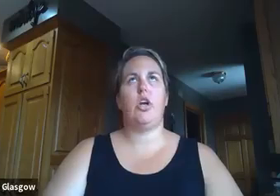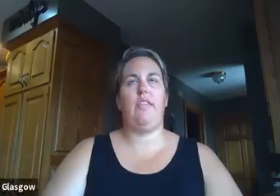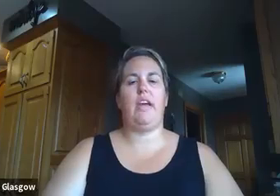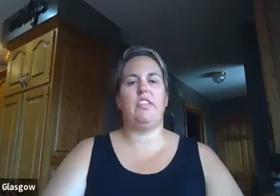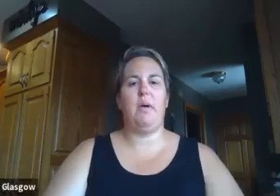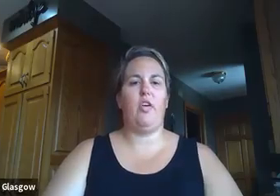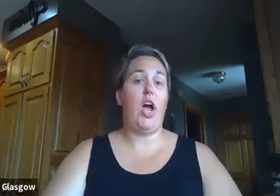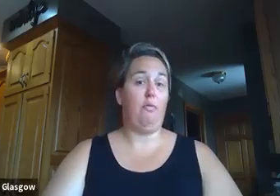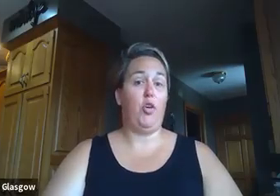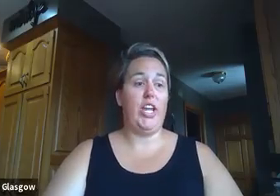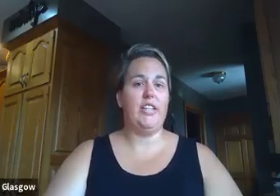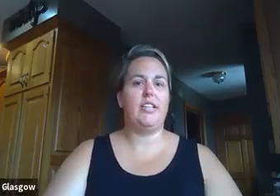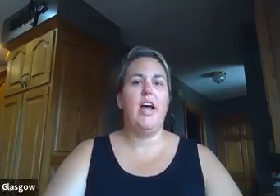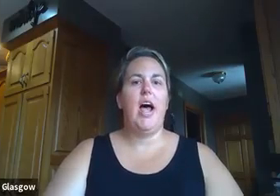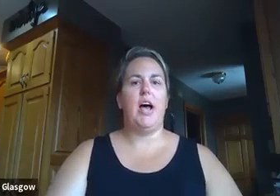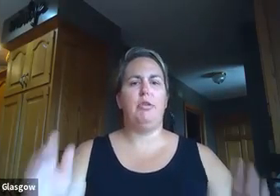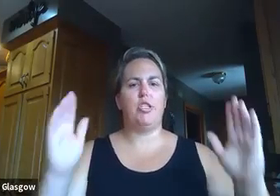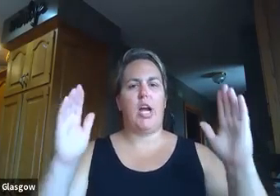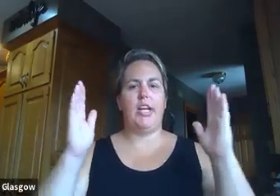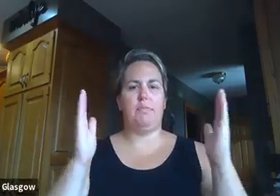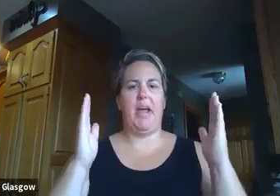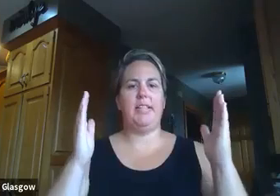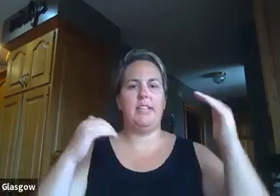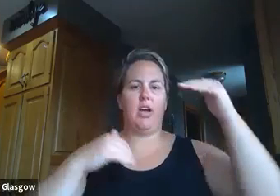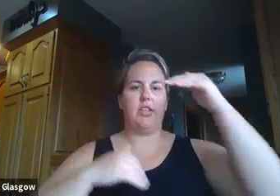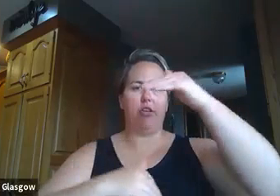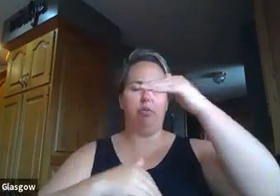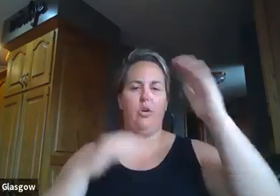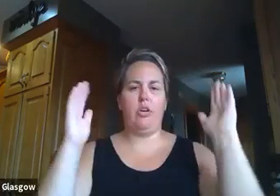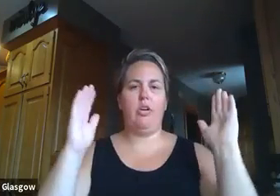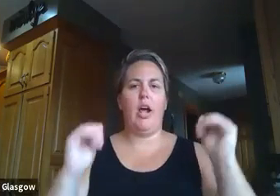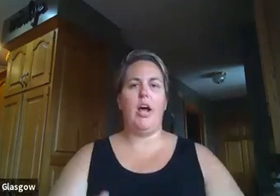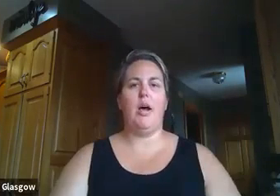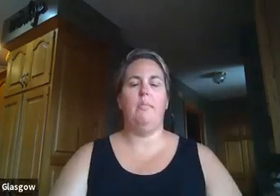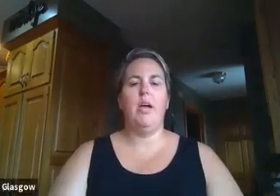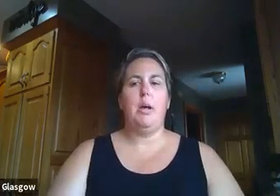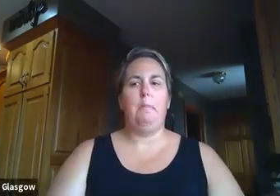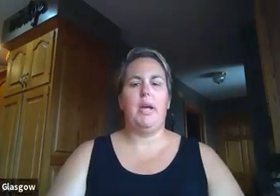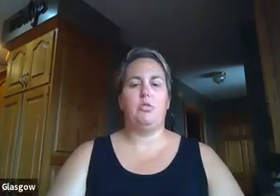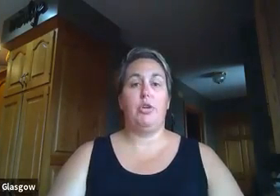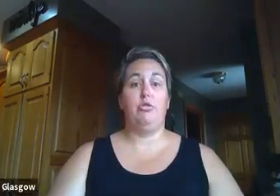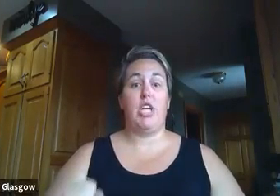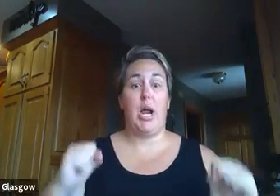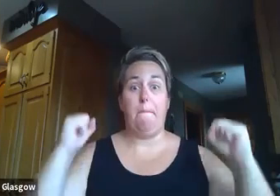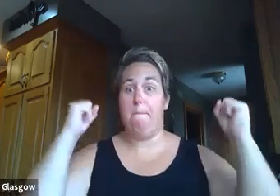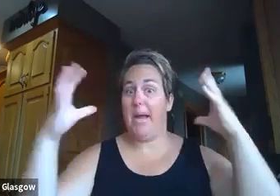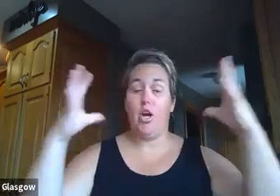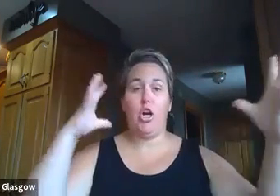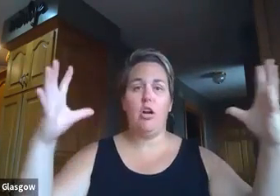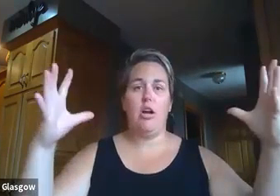to think of some other helpful hints. Your signing space is also important, because when you sign bigger,